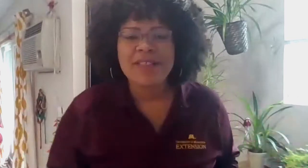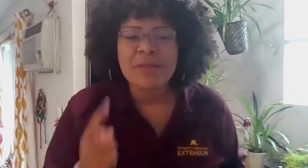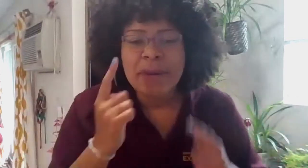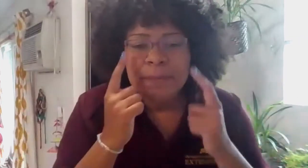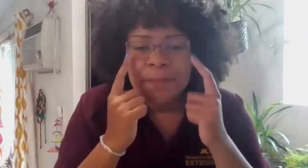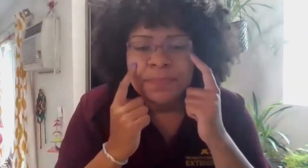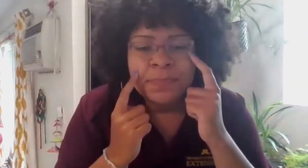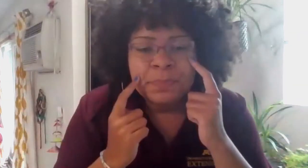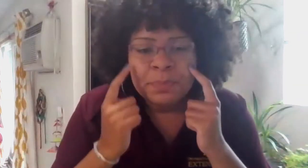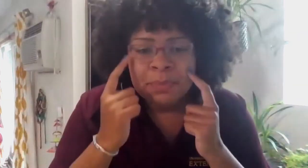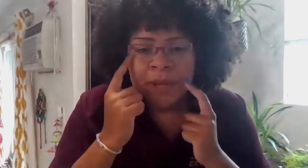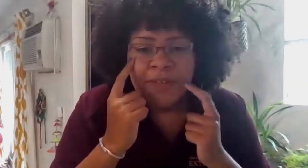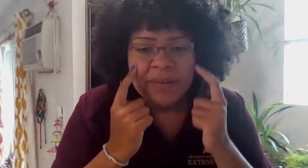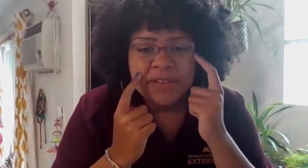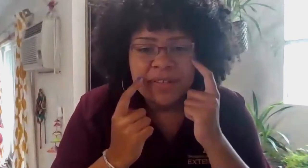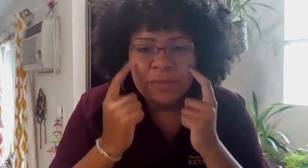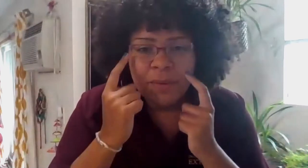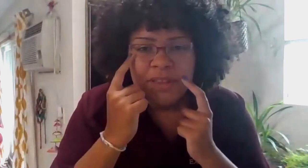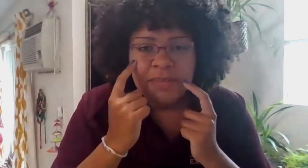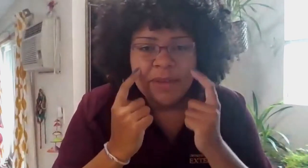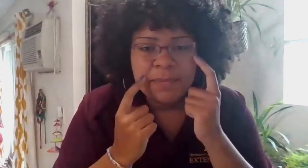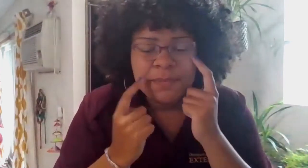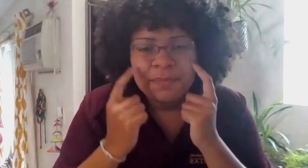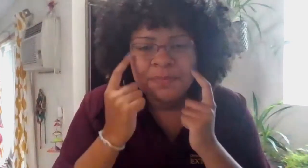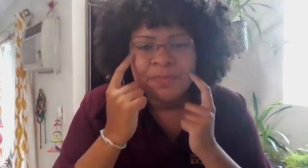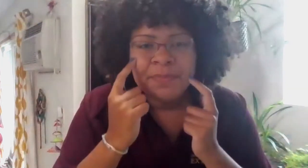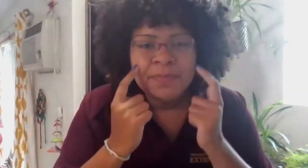this one? If I were to do this, what would this mean?